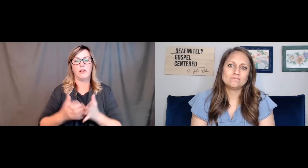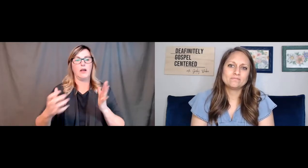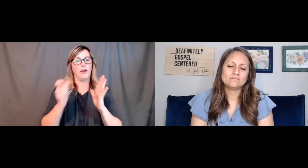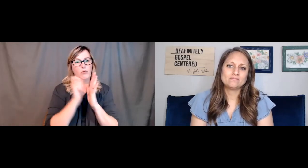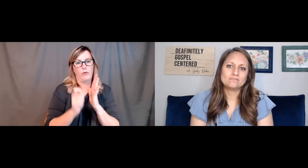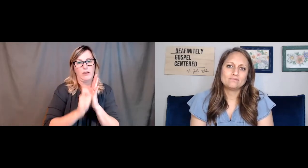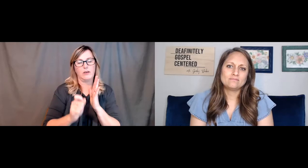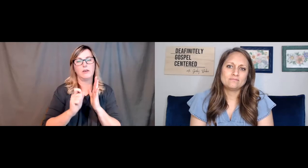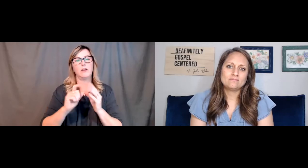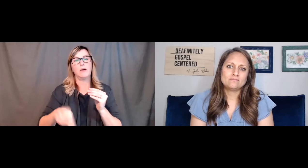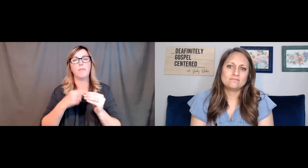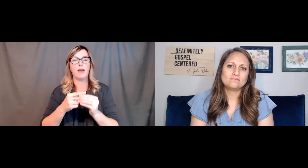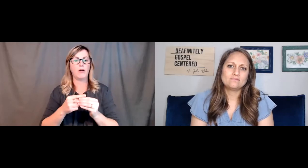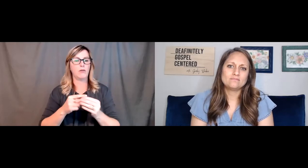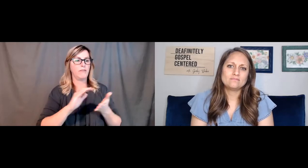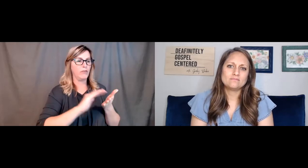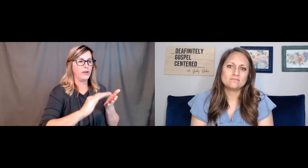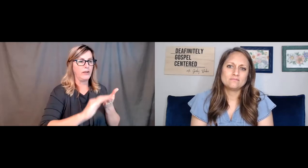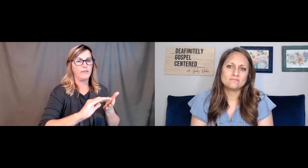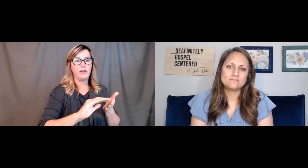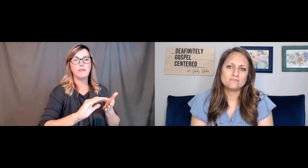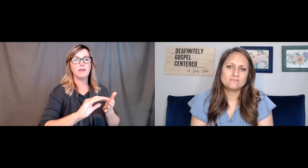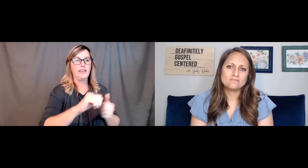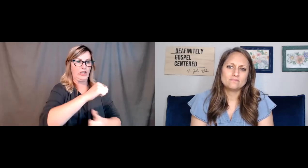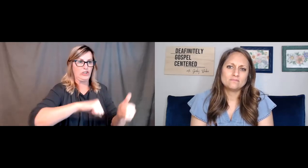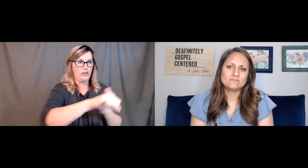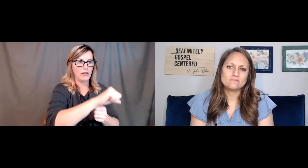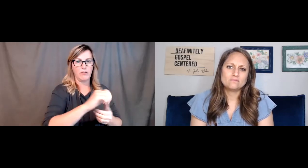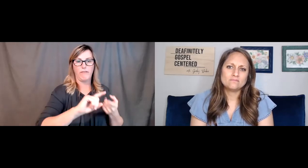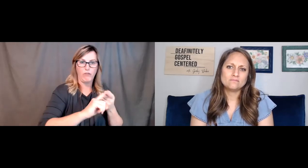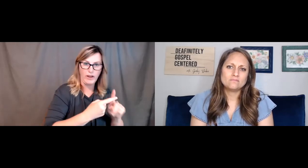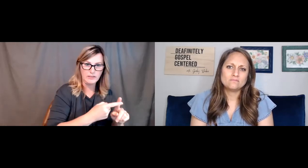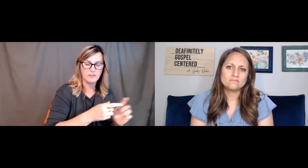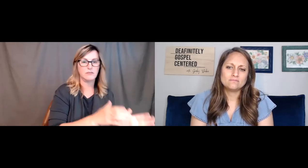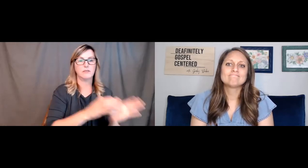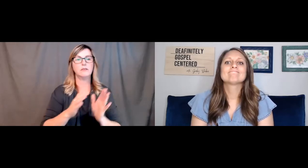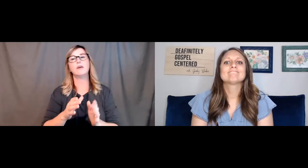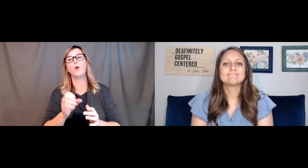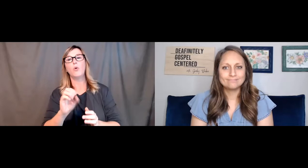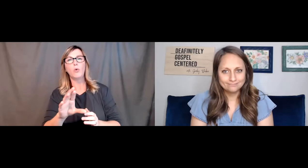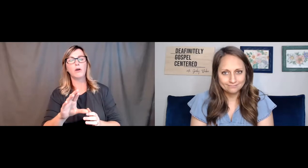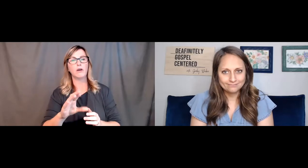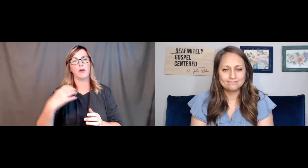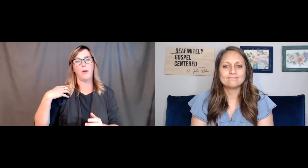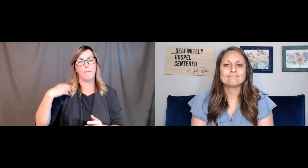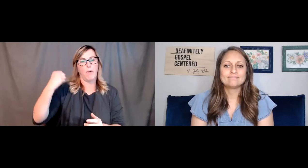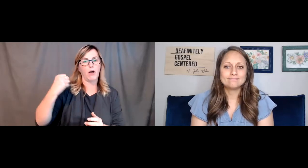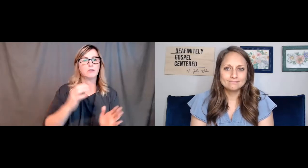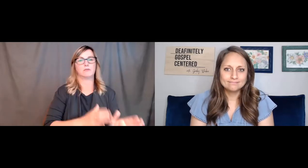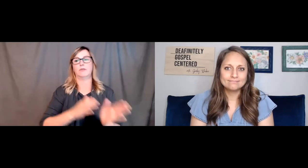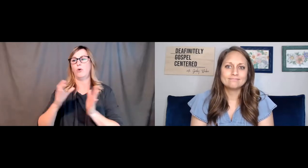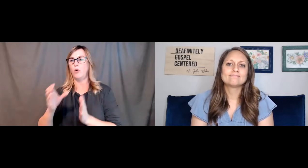I feel like we have a lot of research and writing about forgiveness, forgiving each other, our family, our friends,